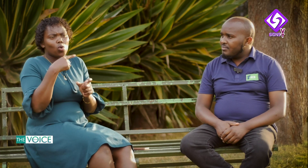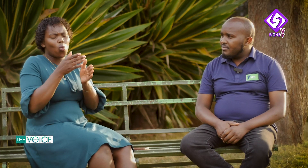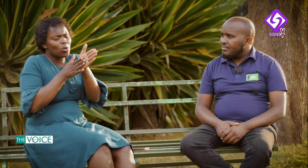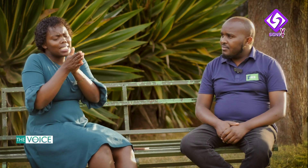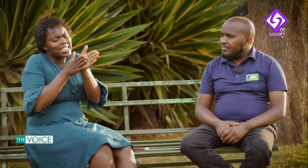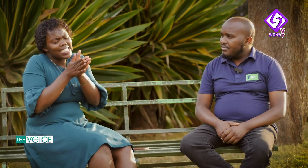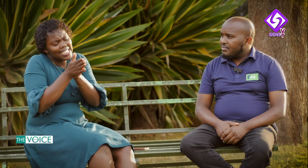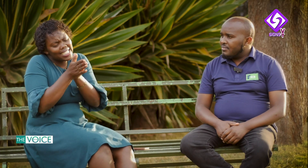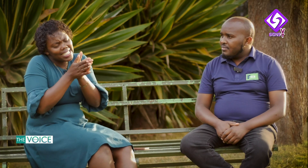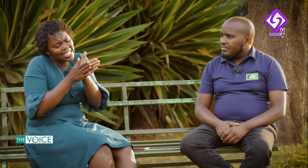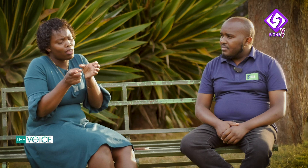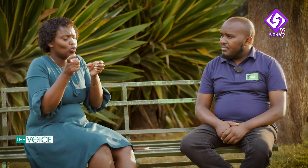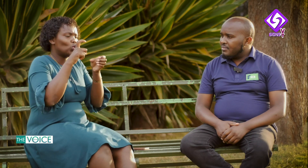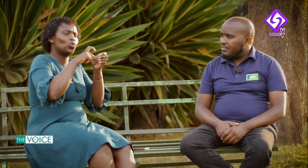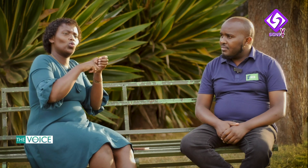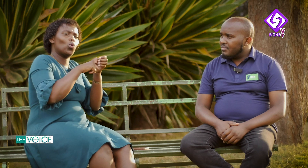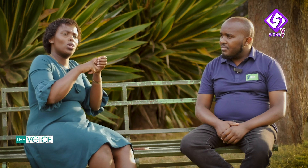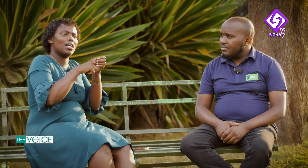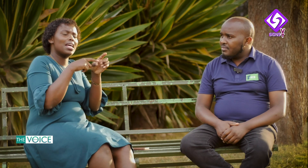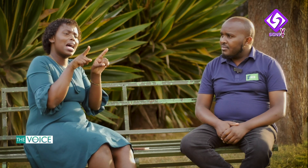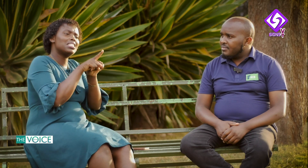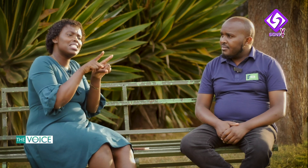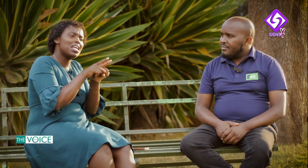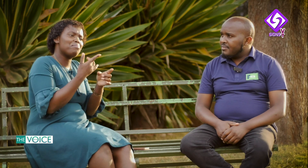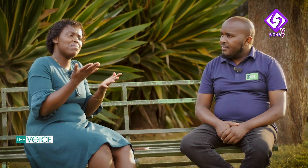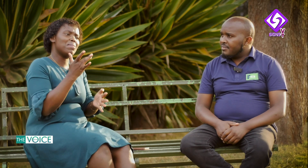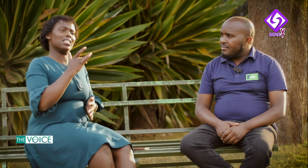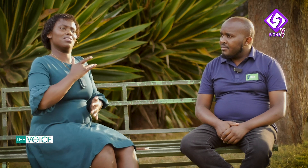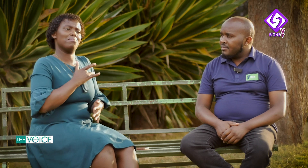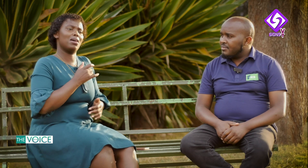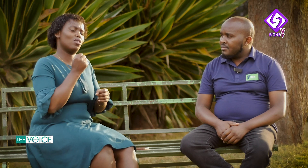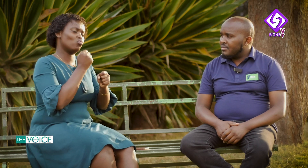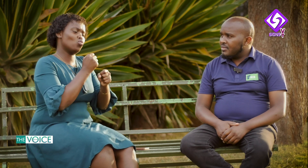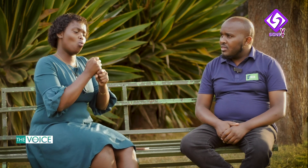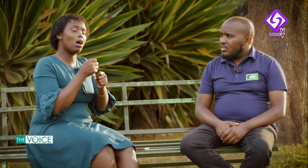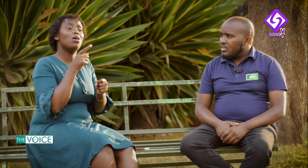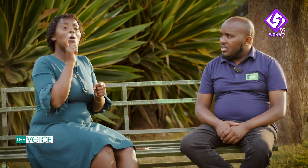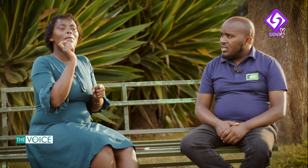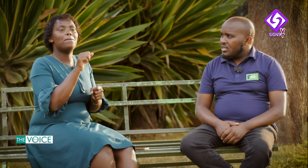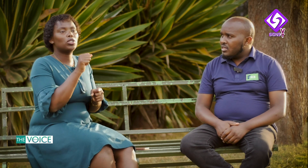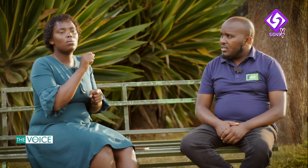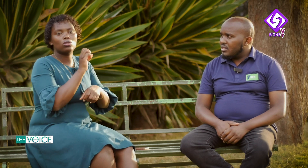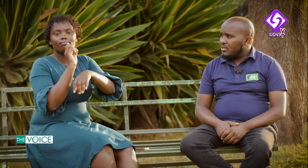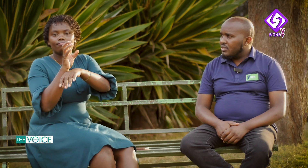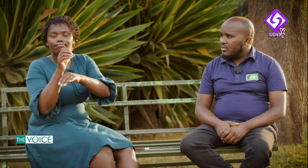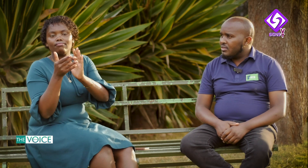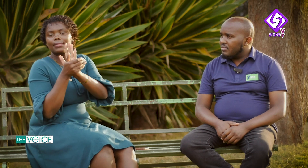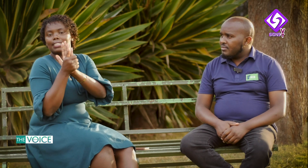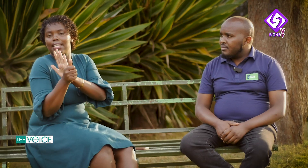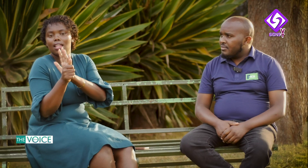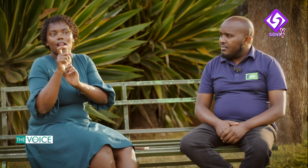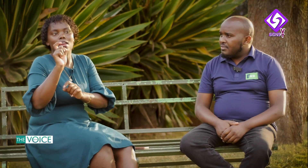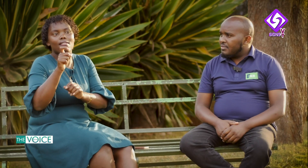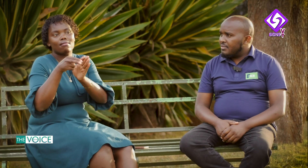for a person who is really interested to join the family and maybe they want to